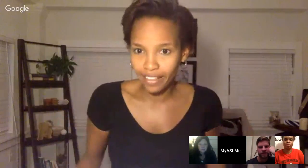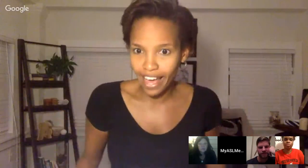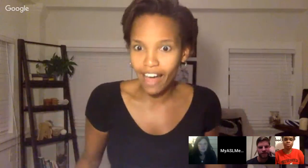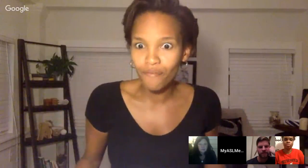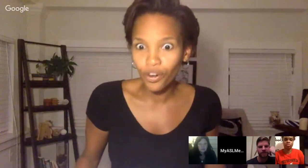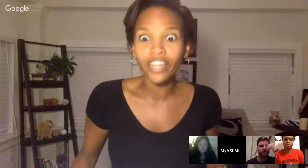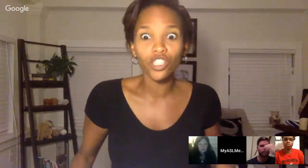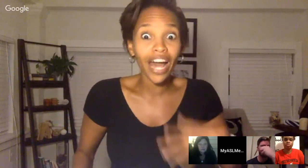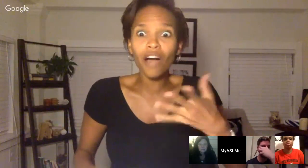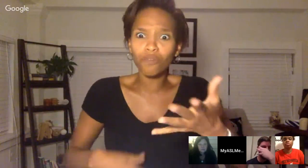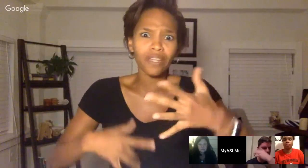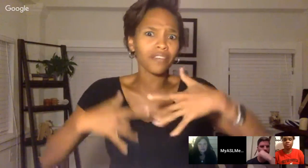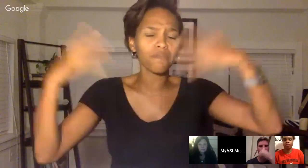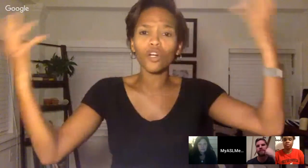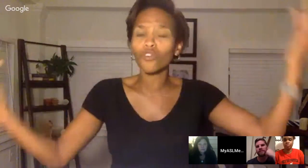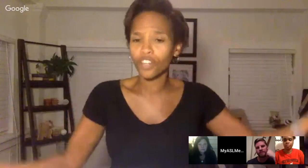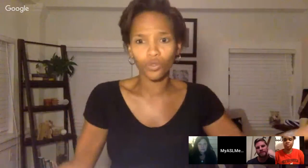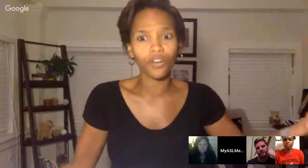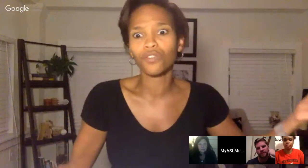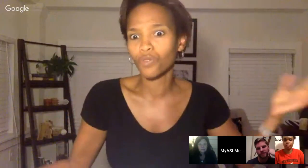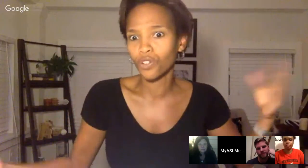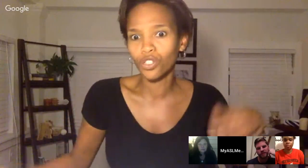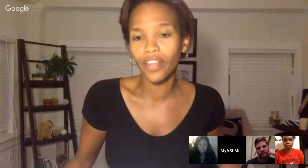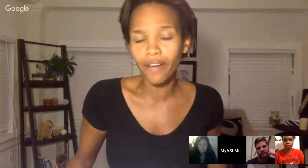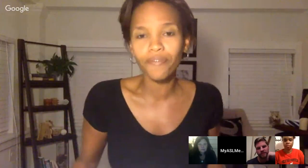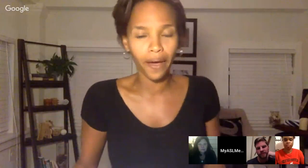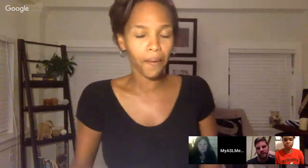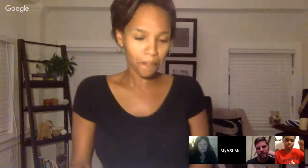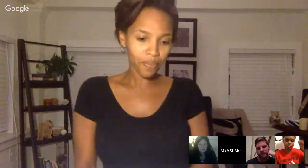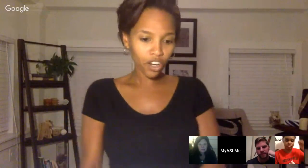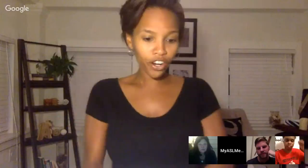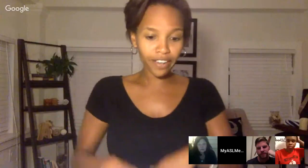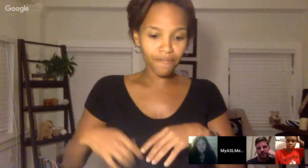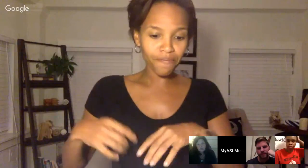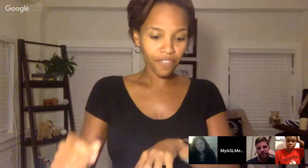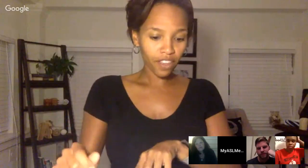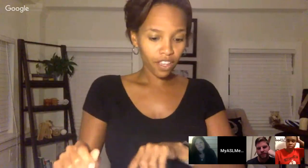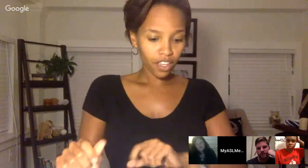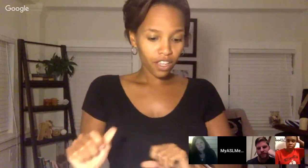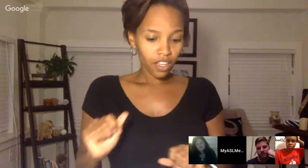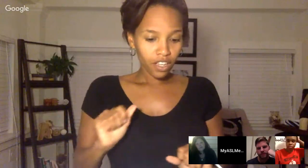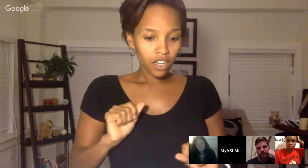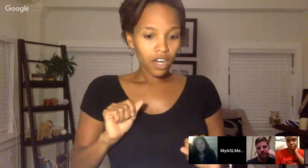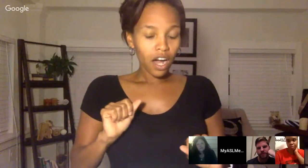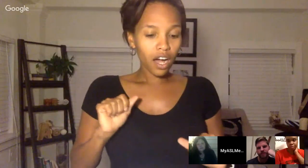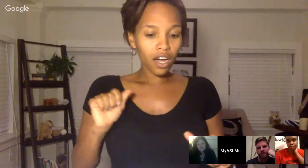something like that, right? So that would be the perfect choice of words for that. Yeah, great.